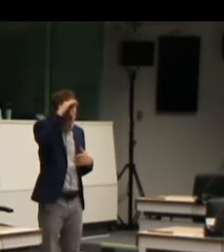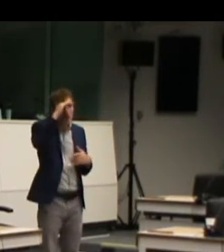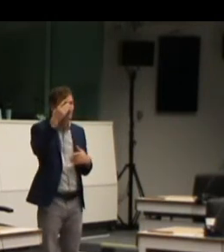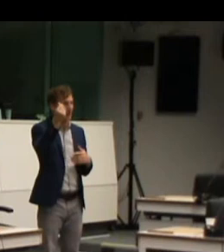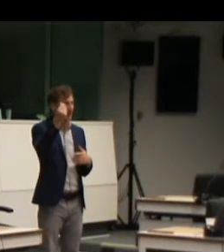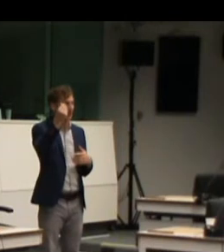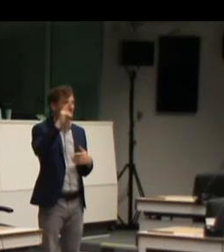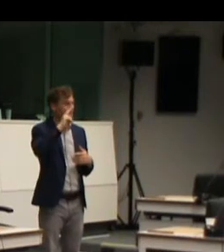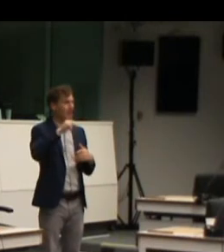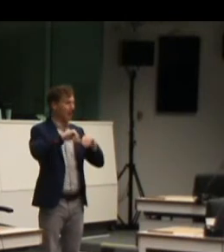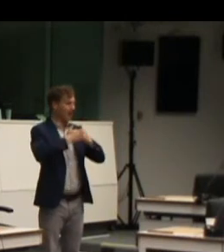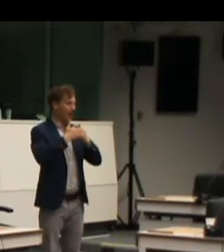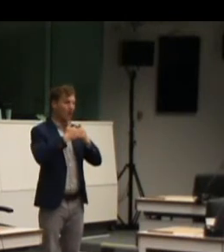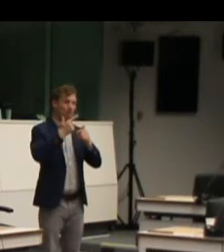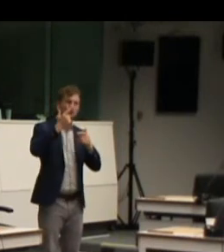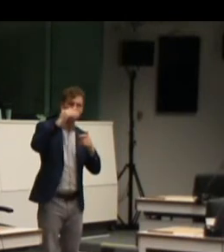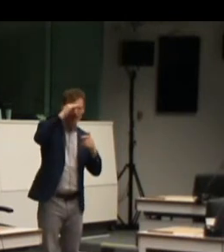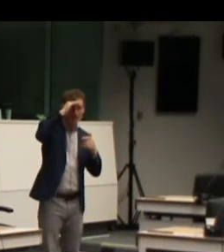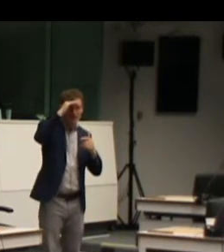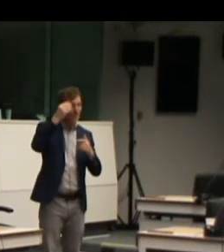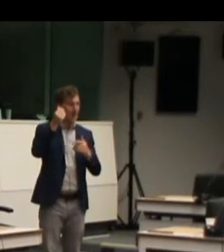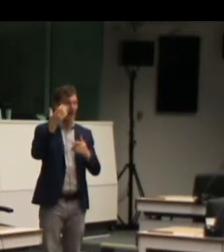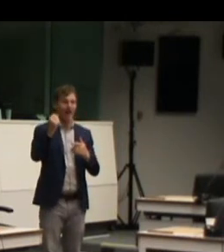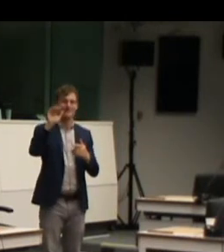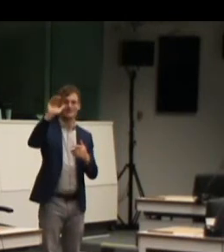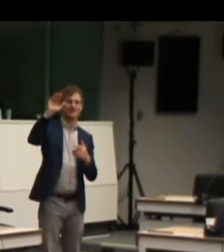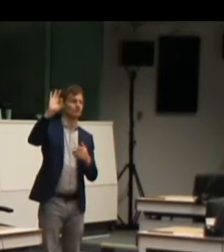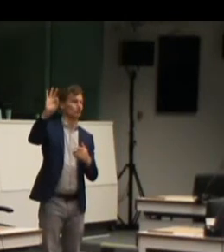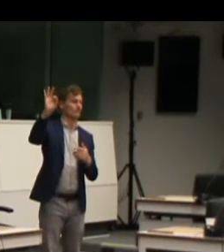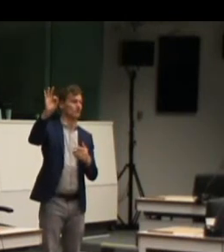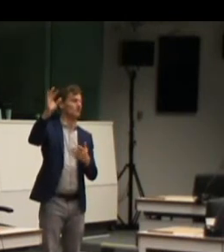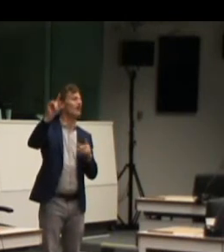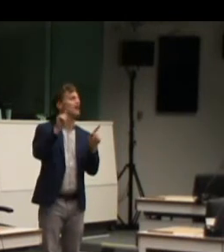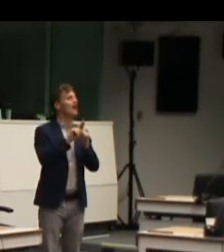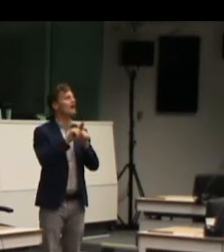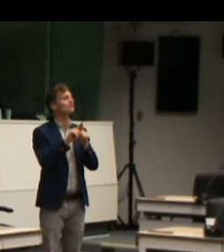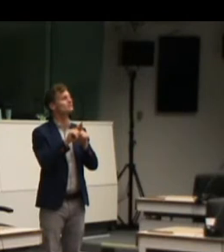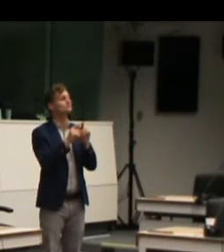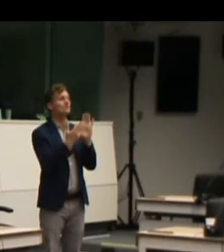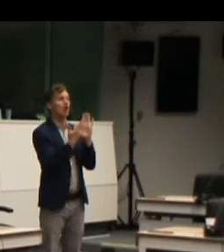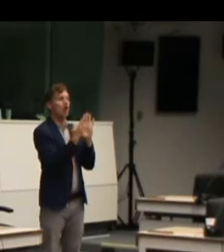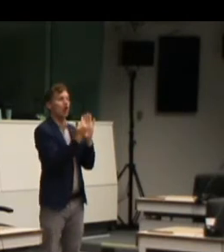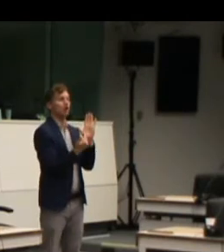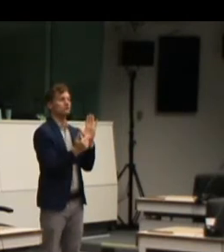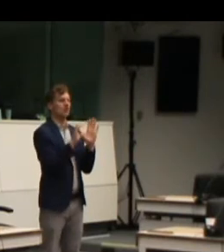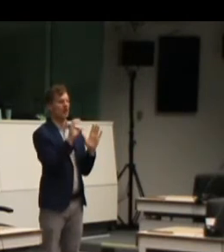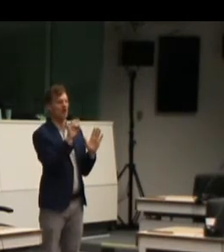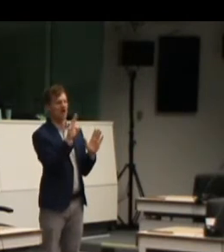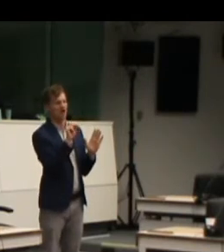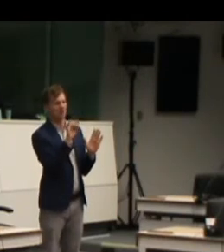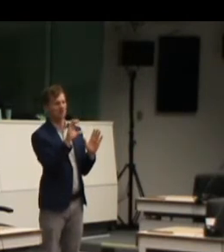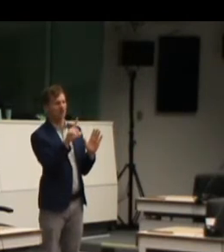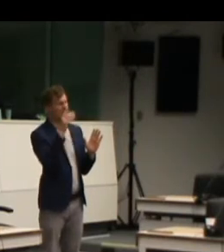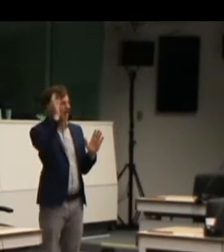in money. So the money from the Arts Council, which I think the total budget was about